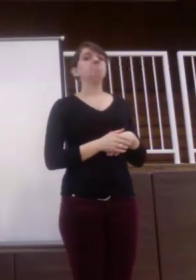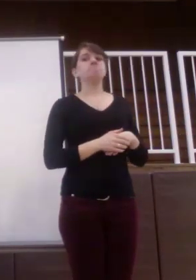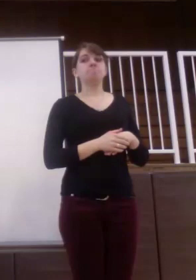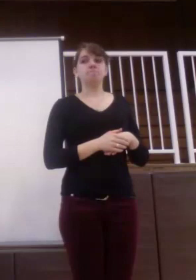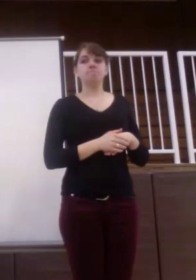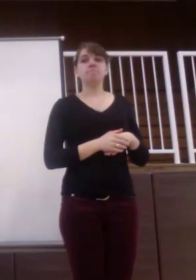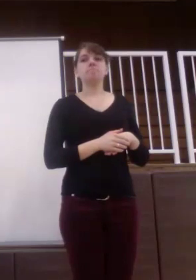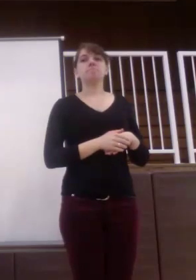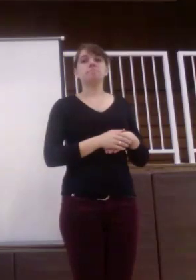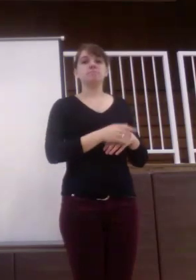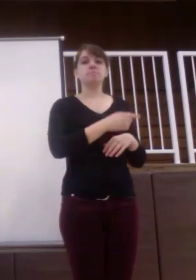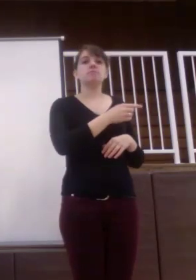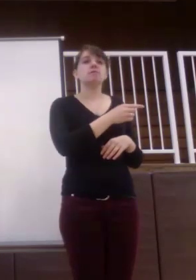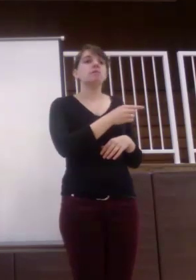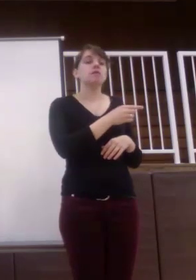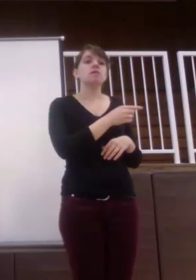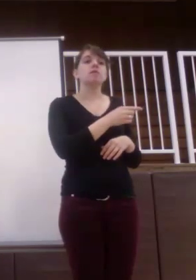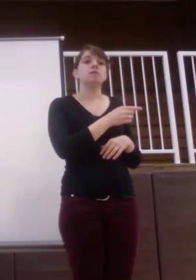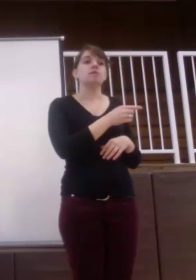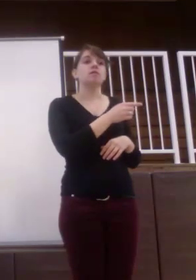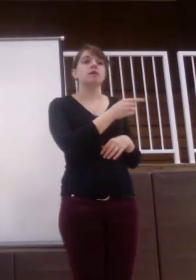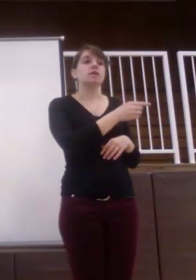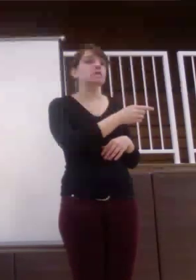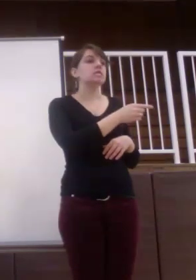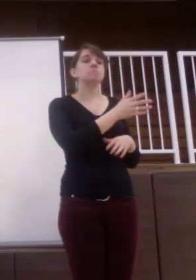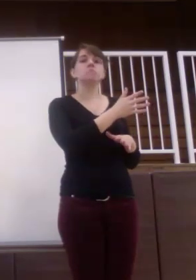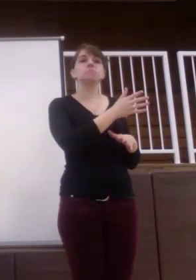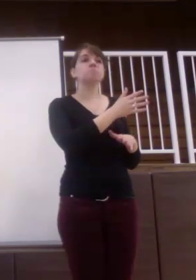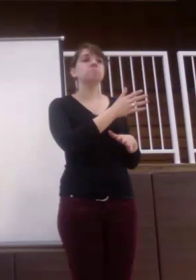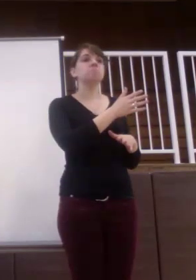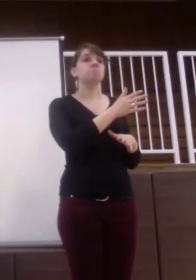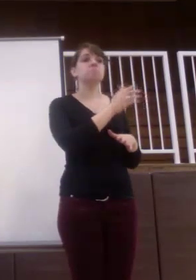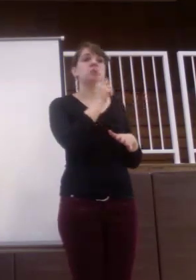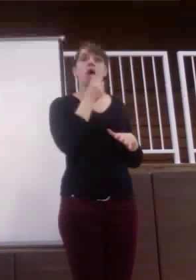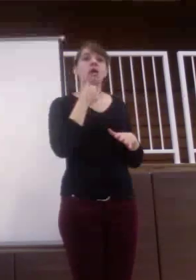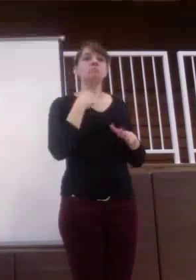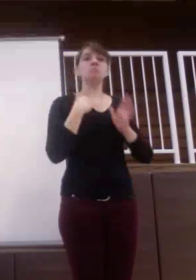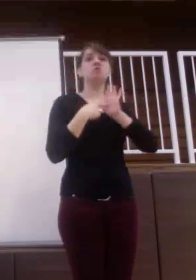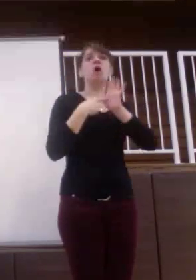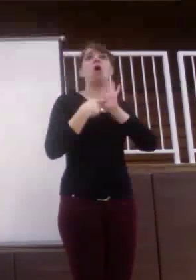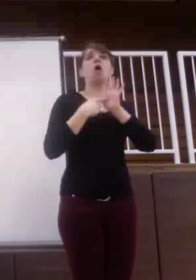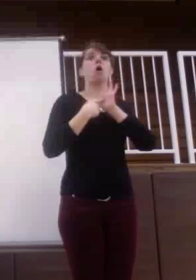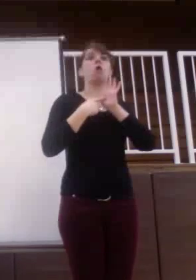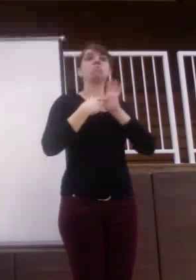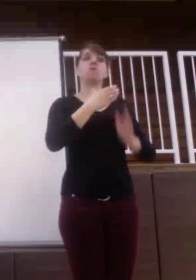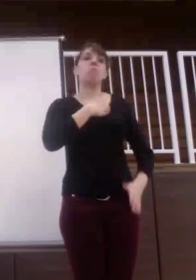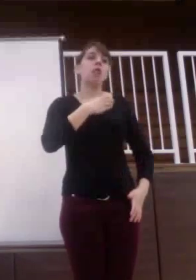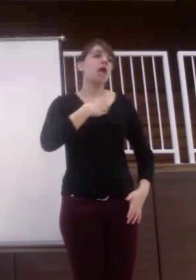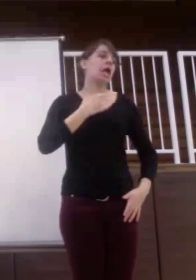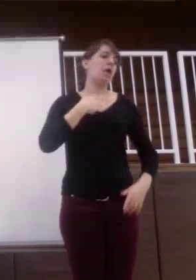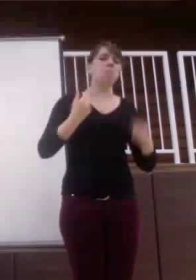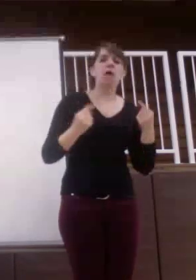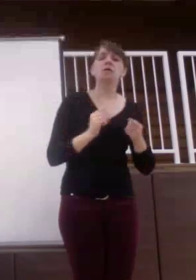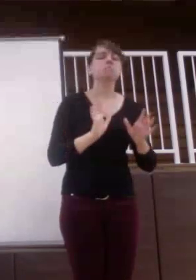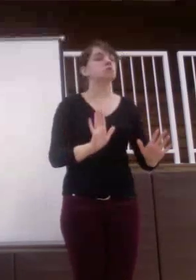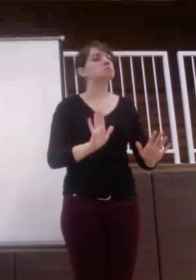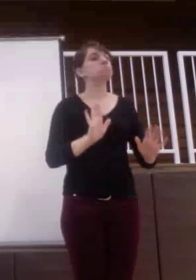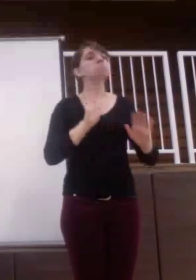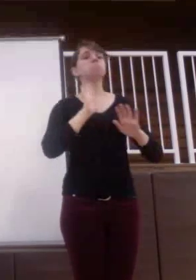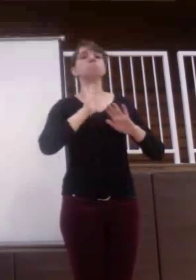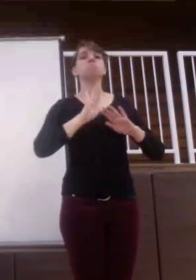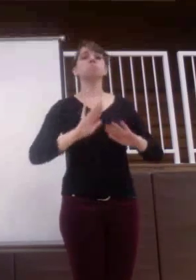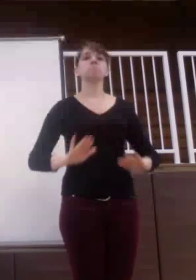And in spite of that, he showed no sign of pain. He had this very calm feeling,